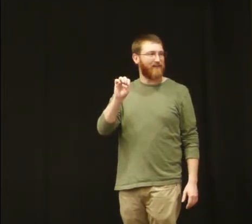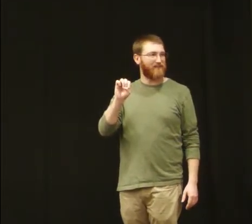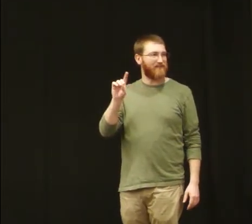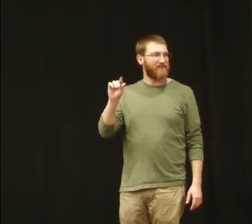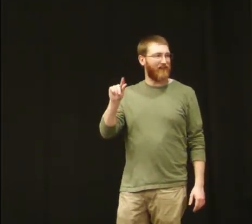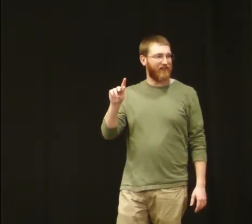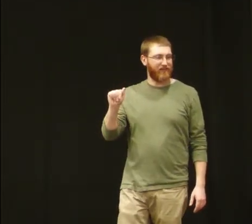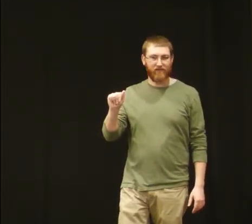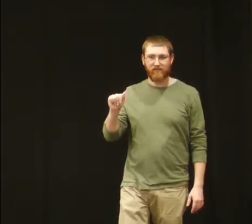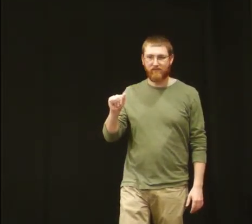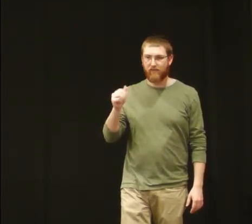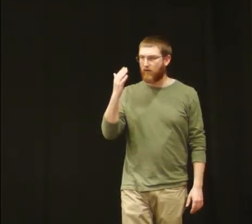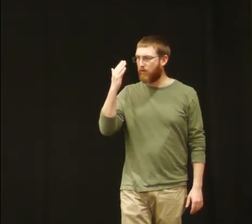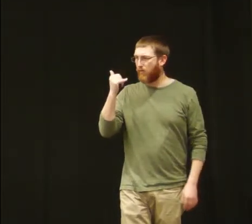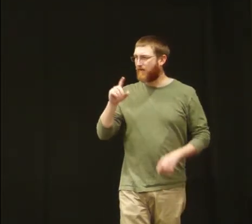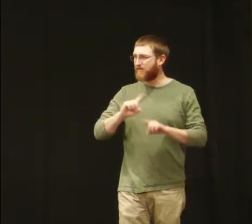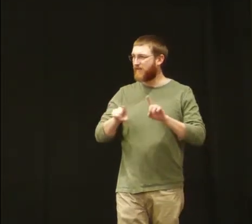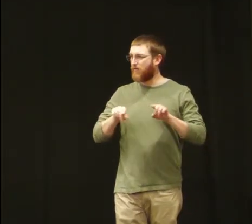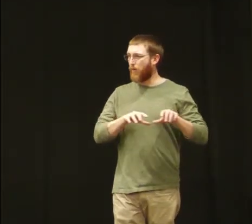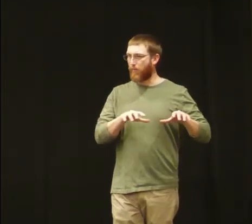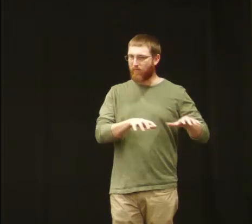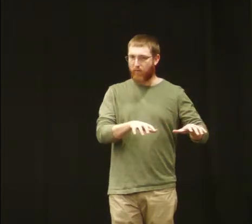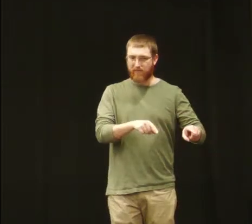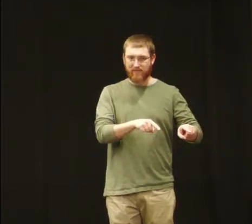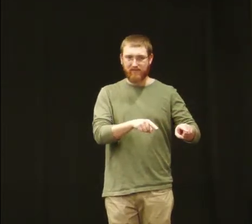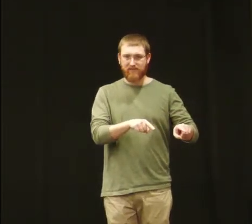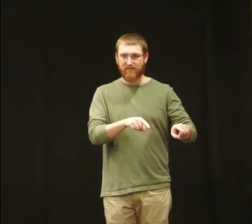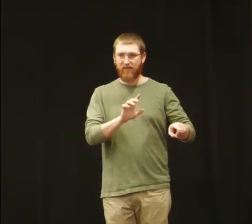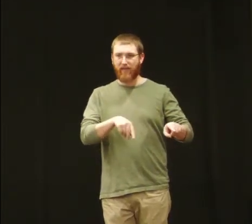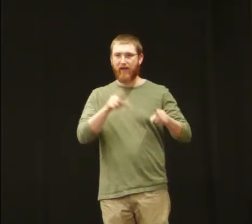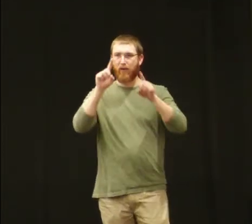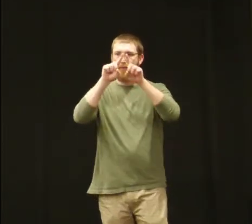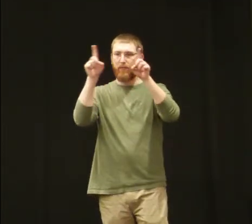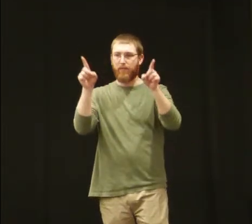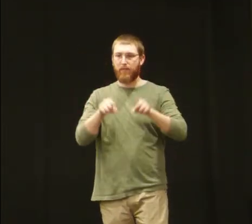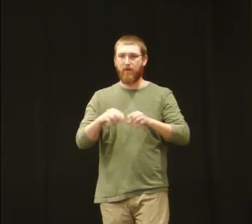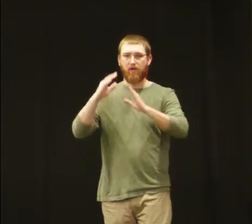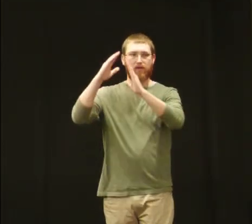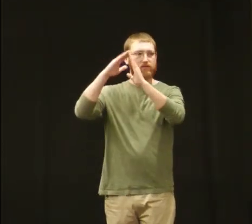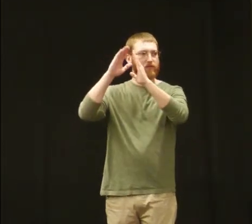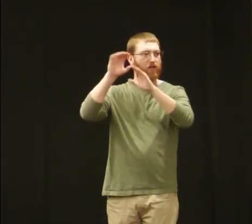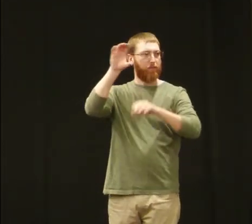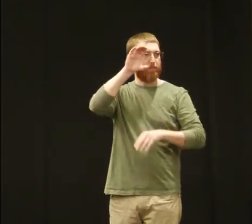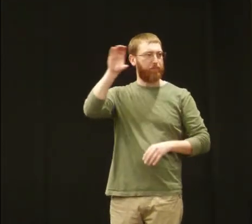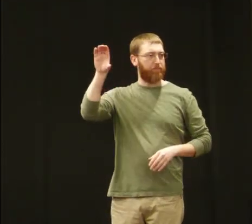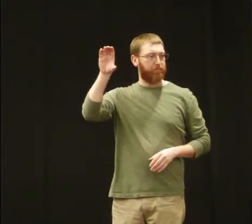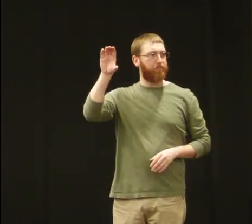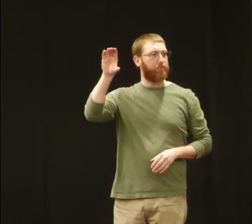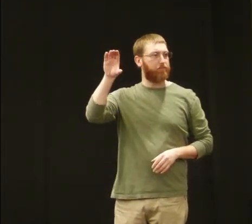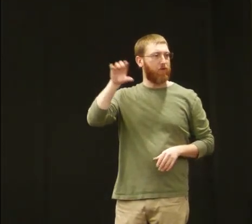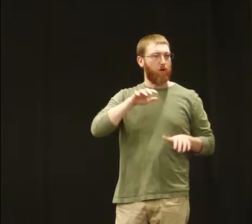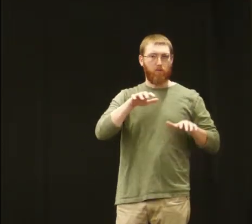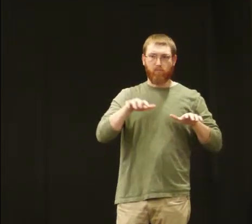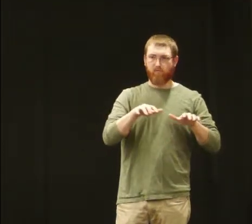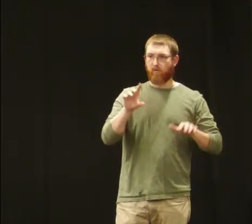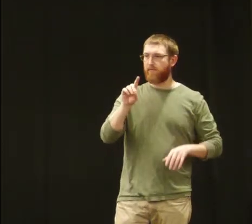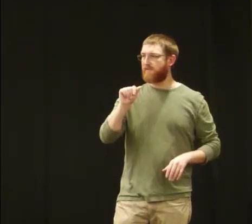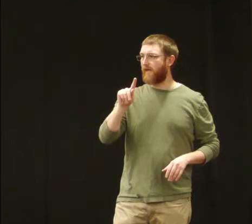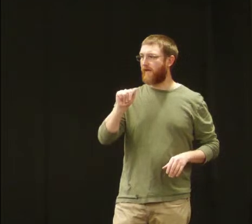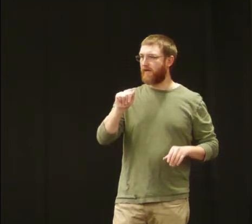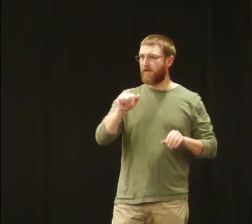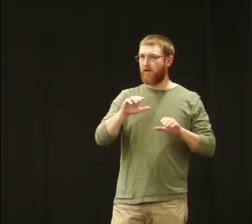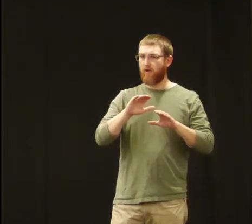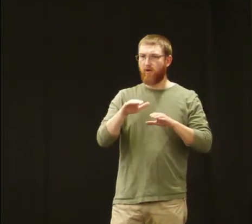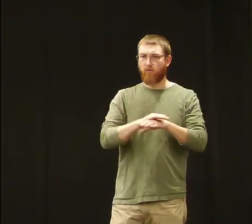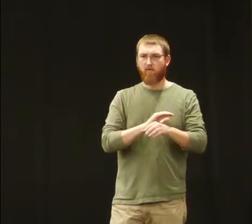performance data, because performance data, if you look at that funnel, was that top area. And performance data can cover